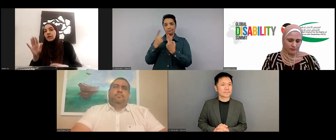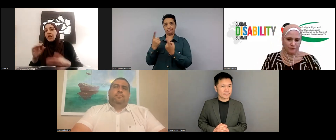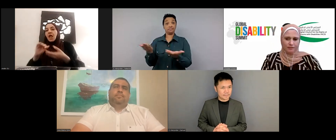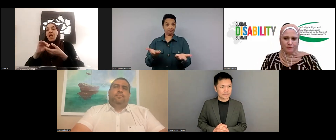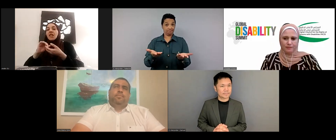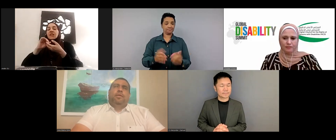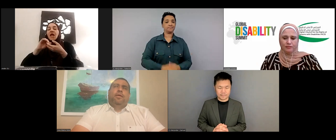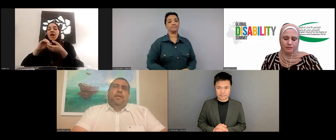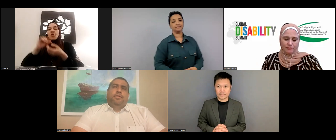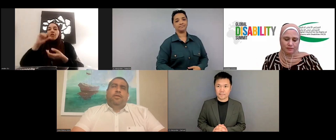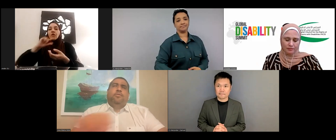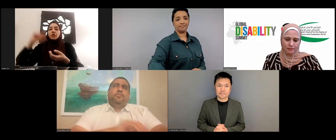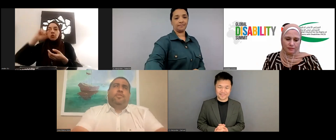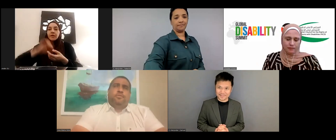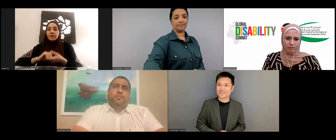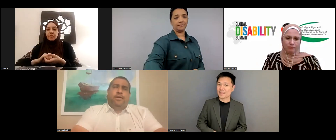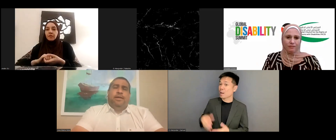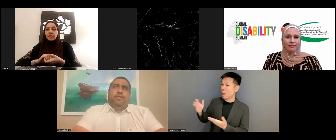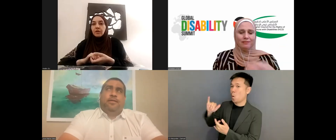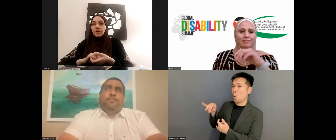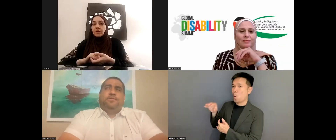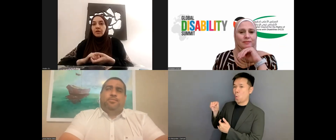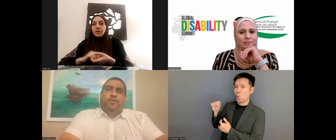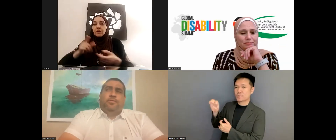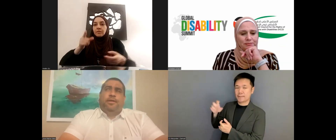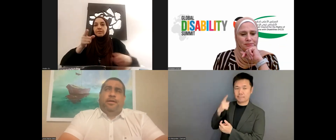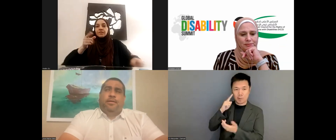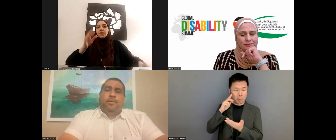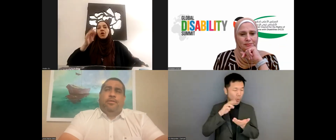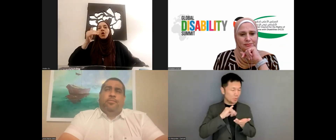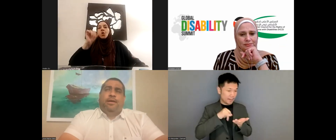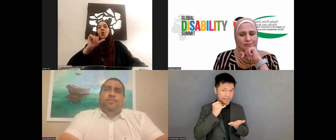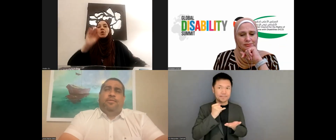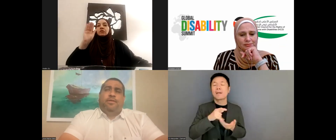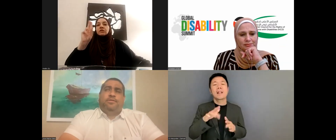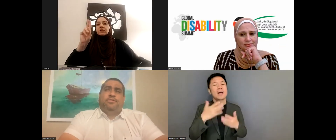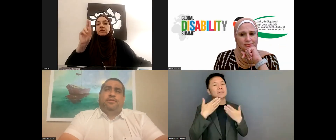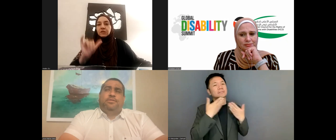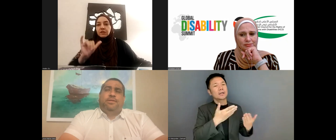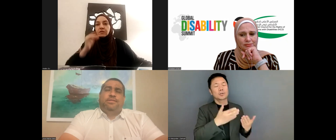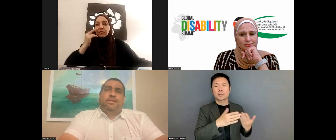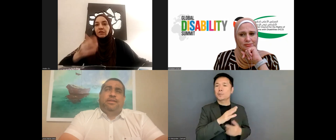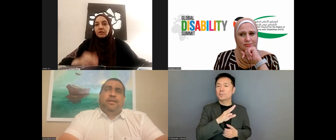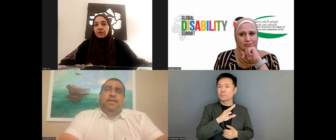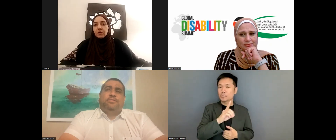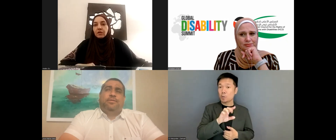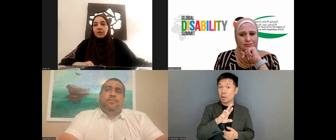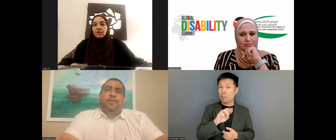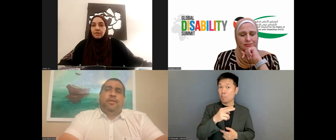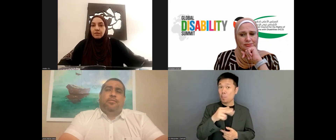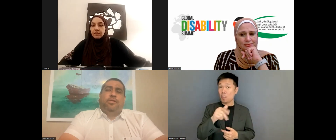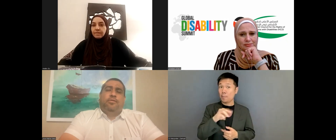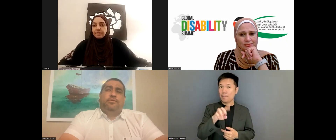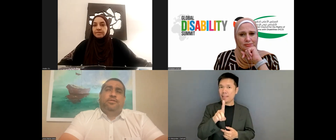Jose. Thank you, Dr. Mohanad. First of all, and on behalf of the International Disability Alliance, one